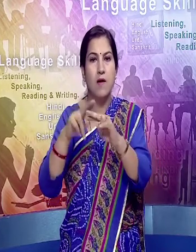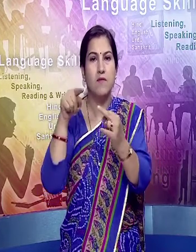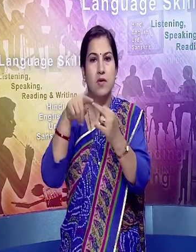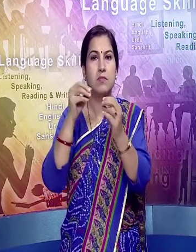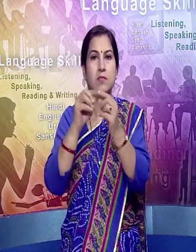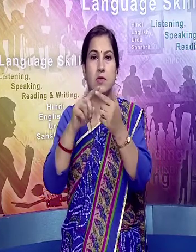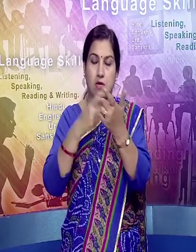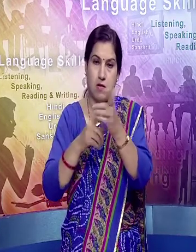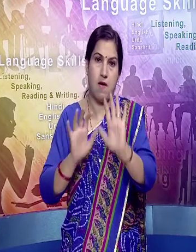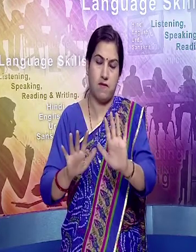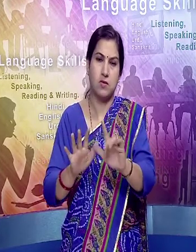It is slow to digest,